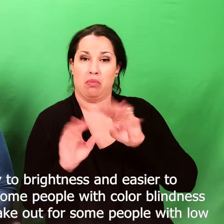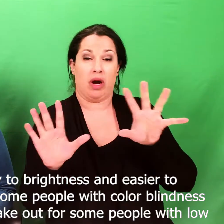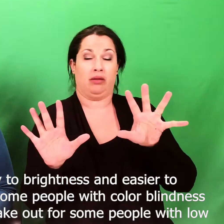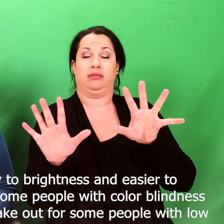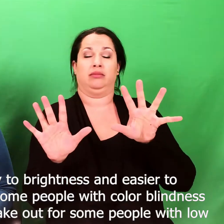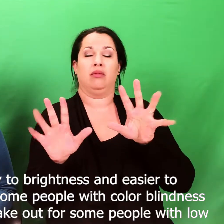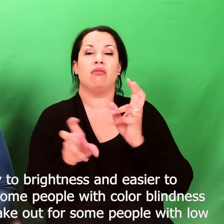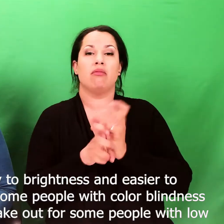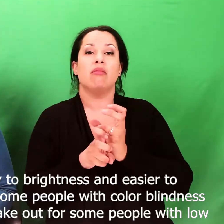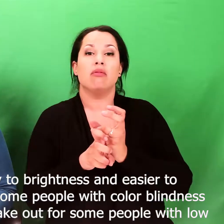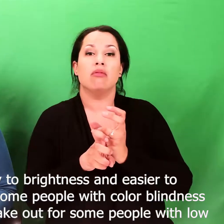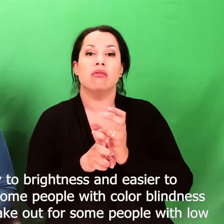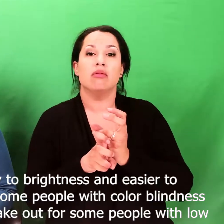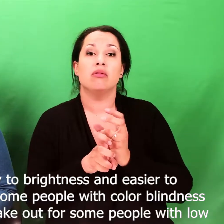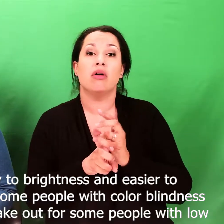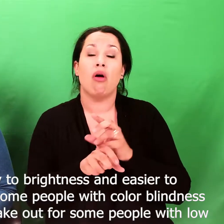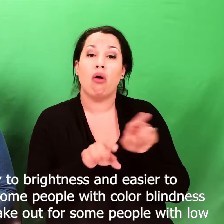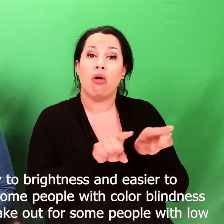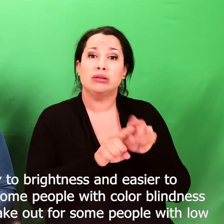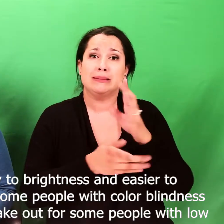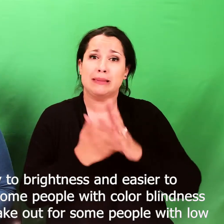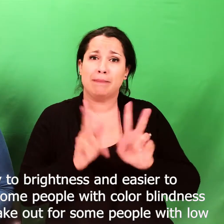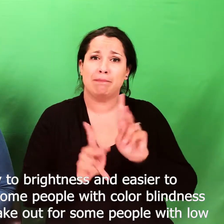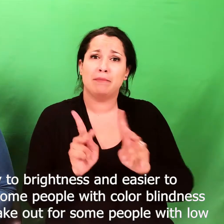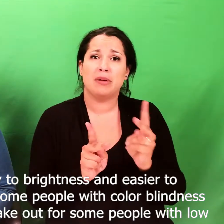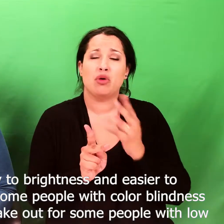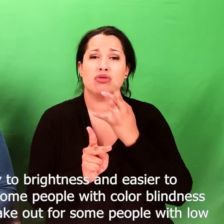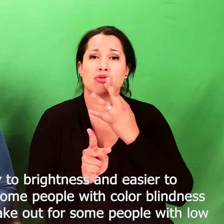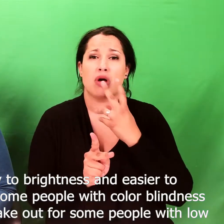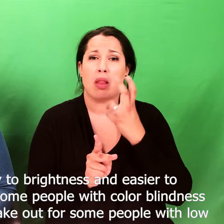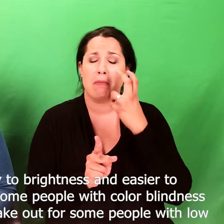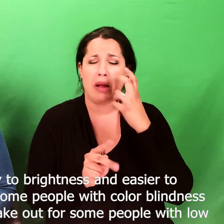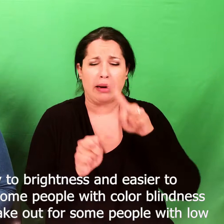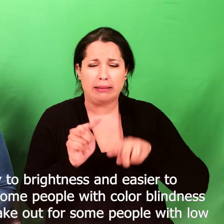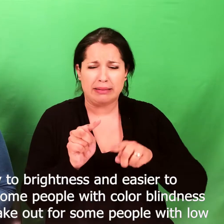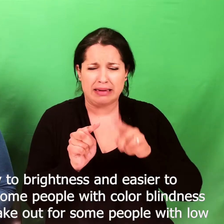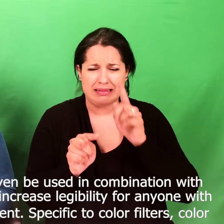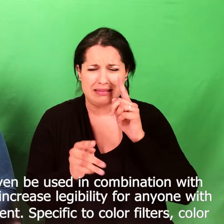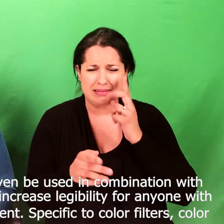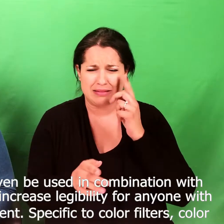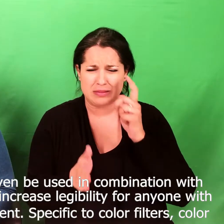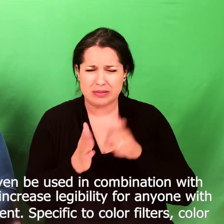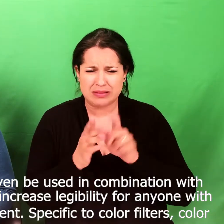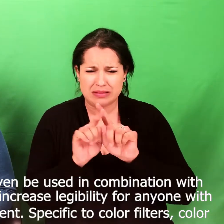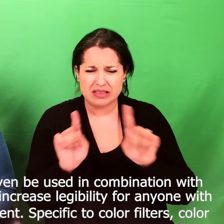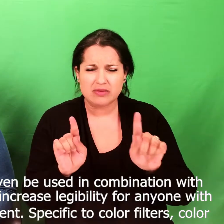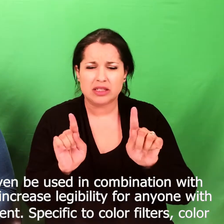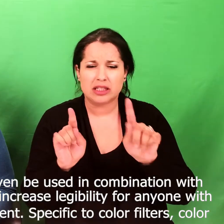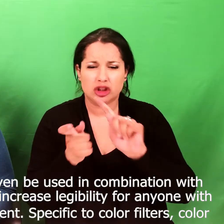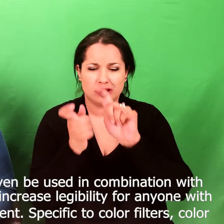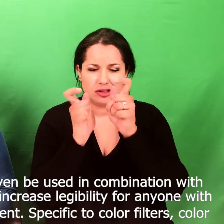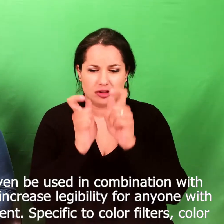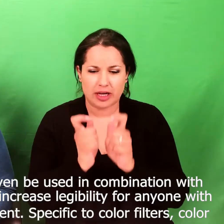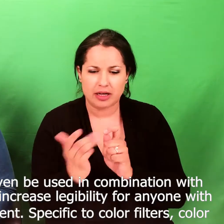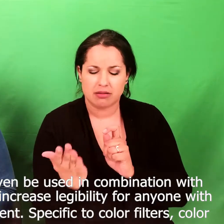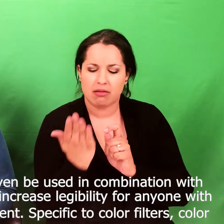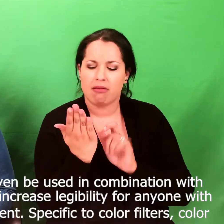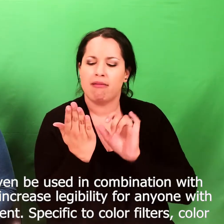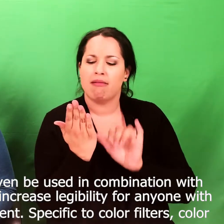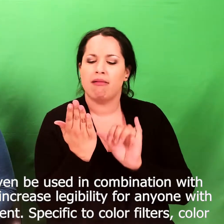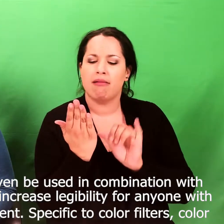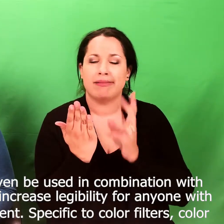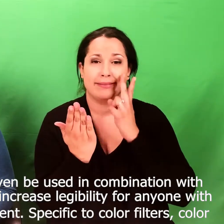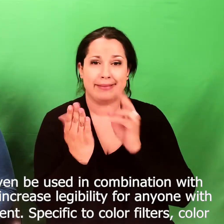people with color blindness and easier to make out for some people with low vision. It can even be used